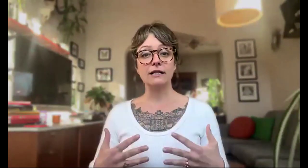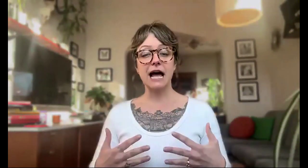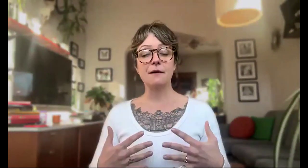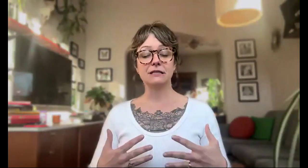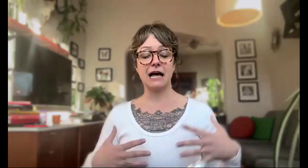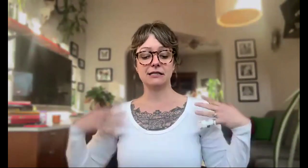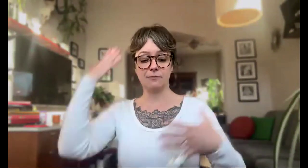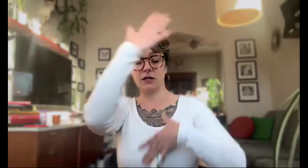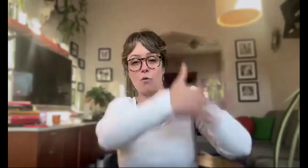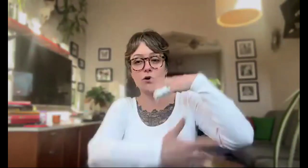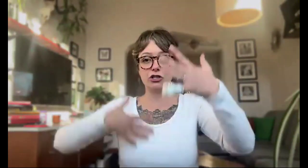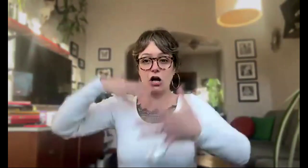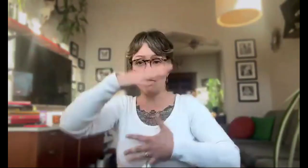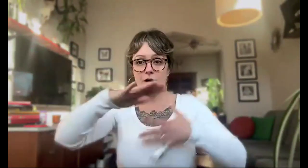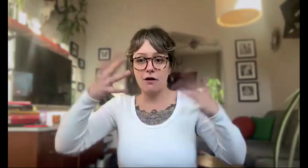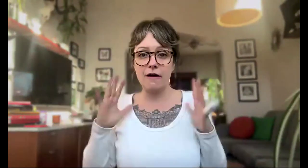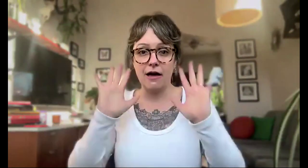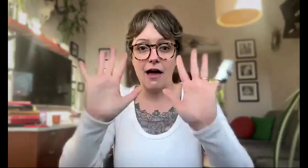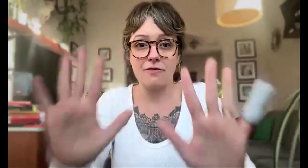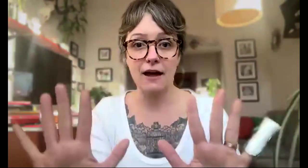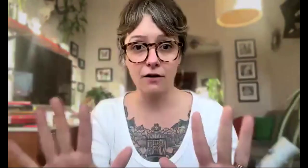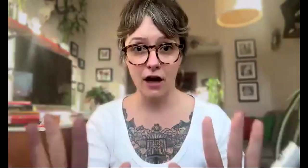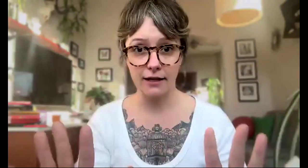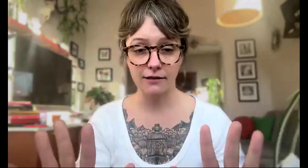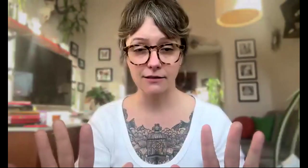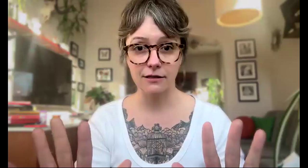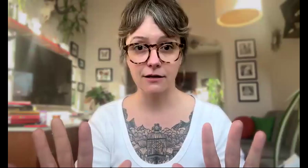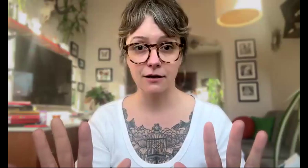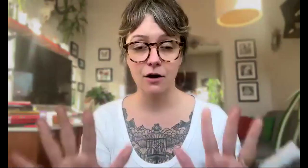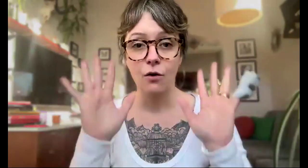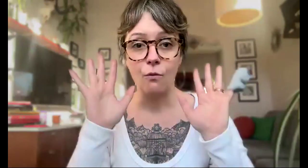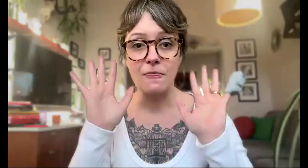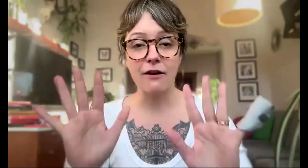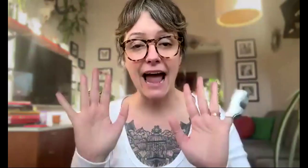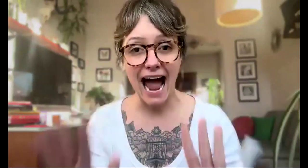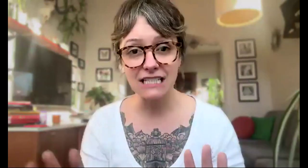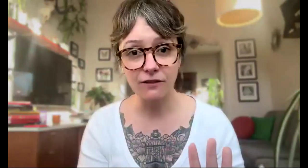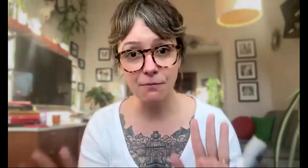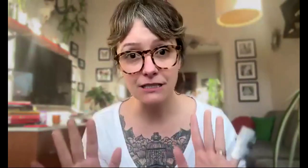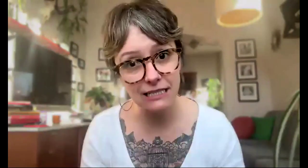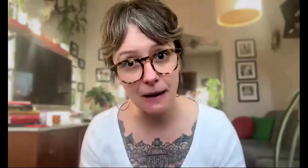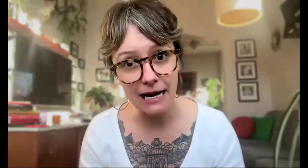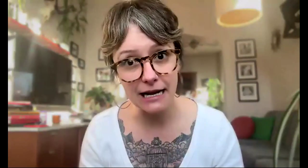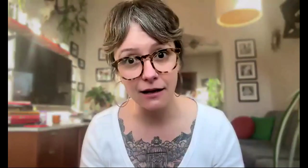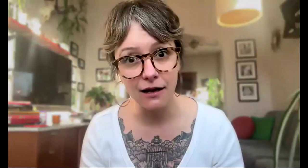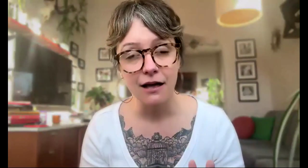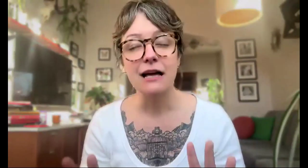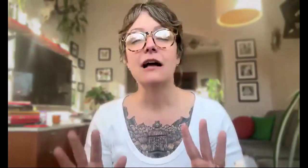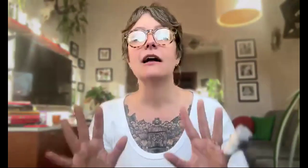rug time tends to be your show and they are the audience. When they are actively participating,